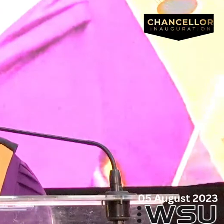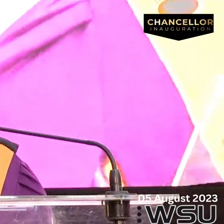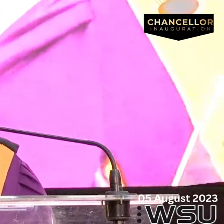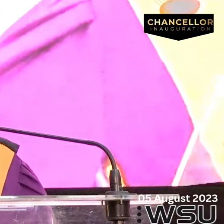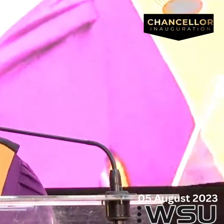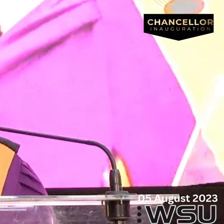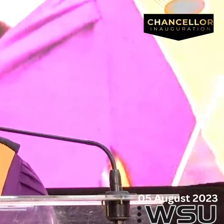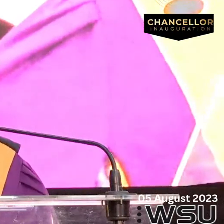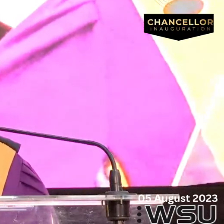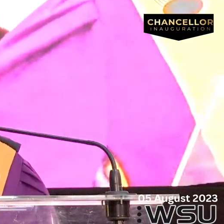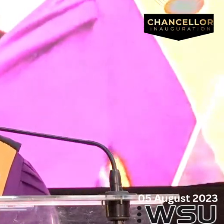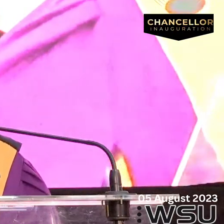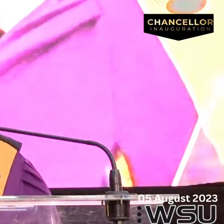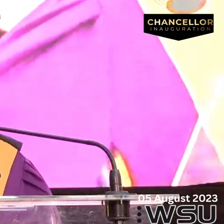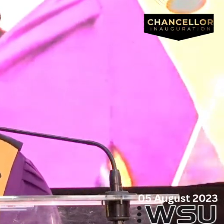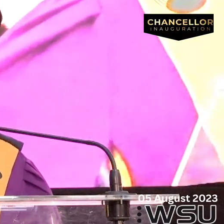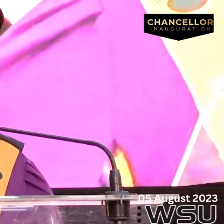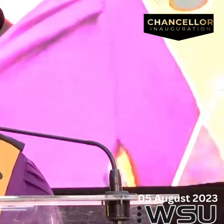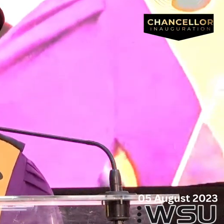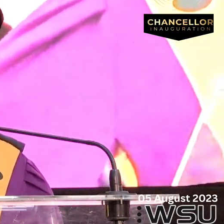years.